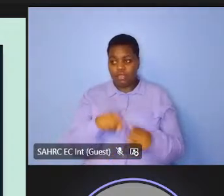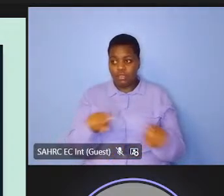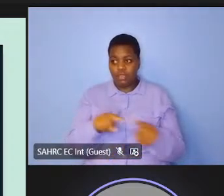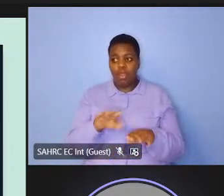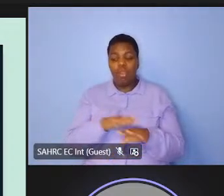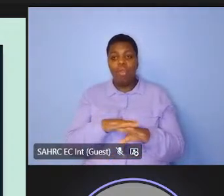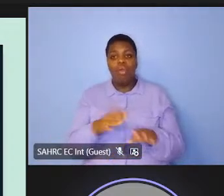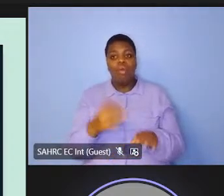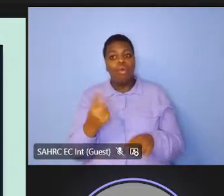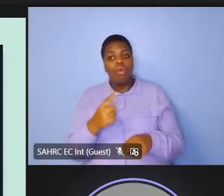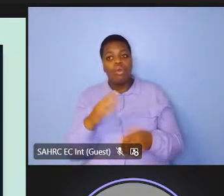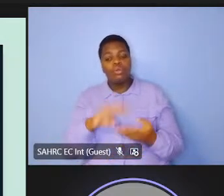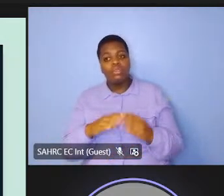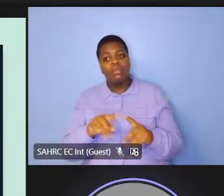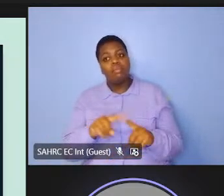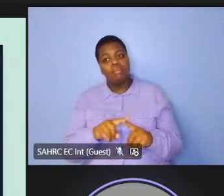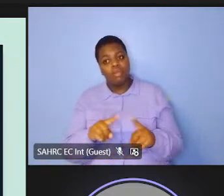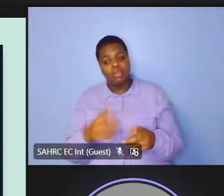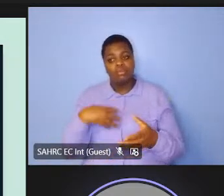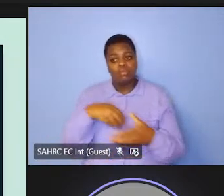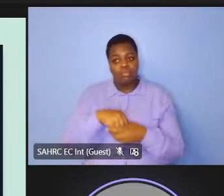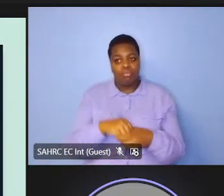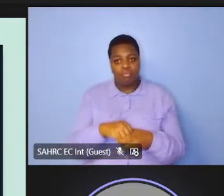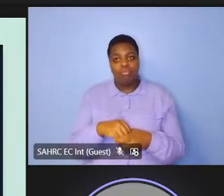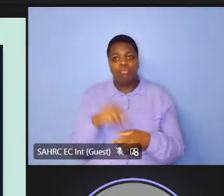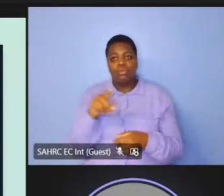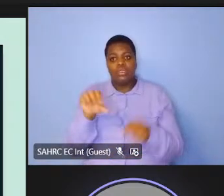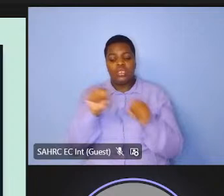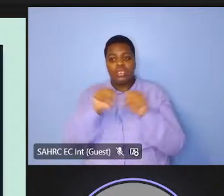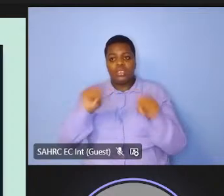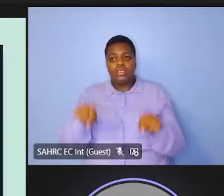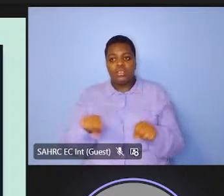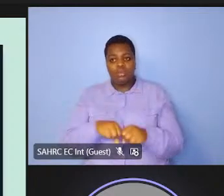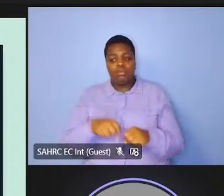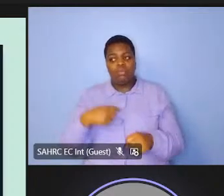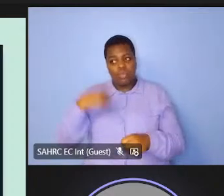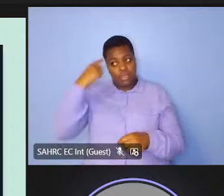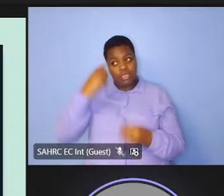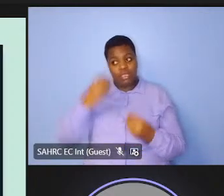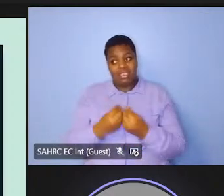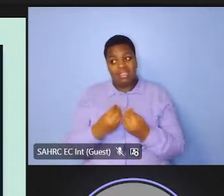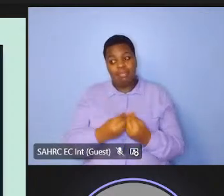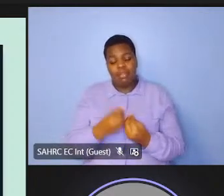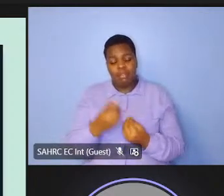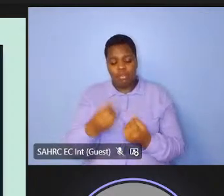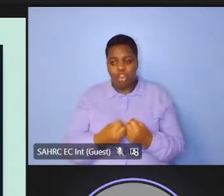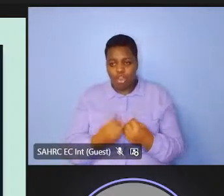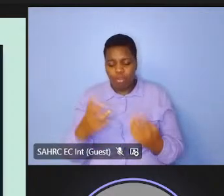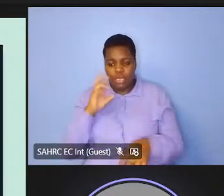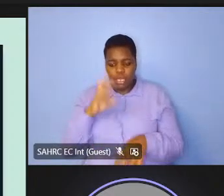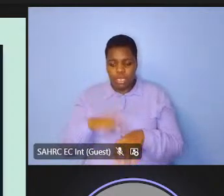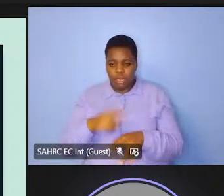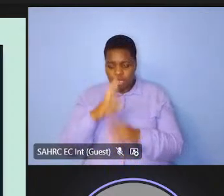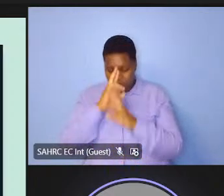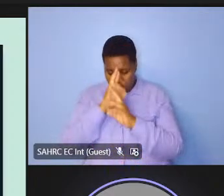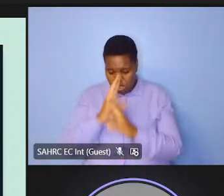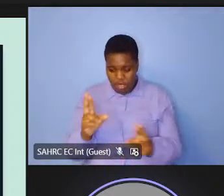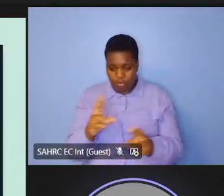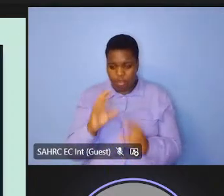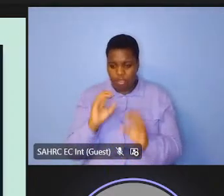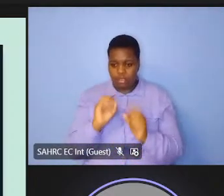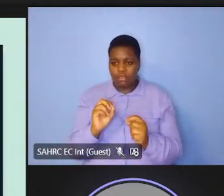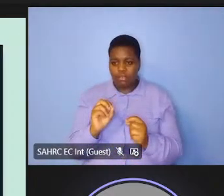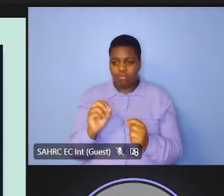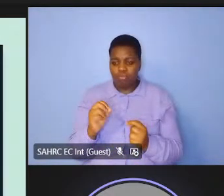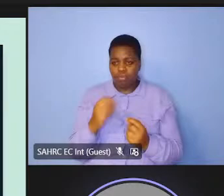of our societies, but also inside of our schooling systems, which we think is something which in many respects hasn't been done in South